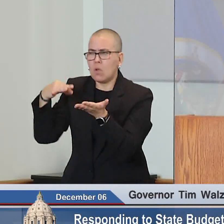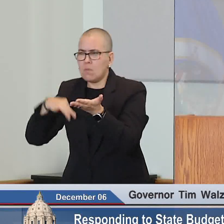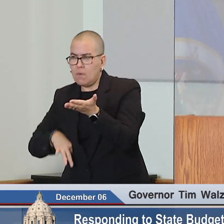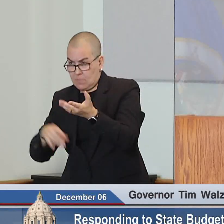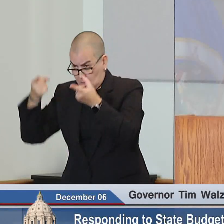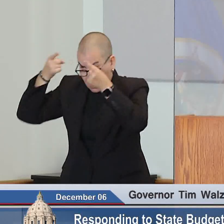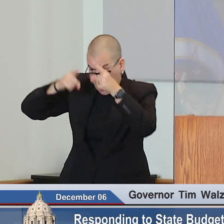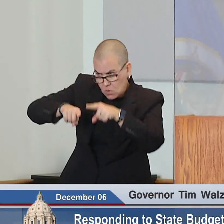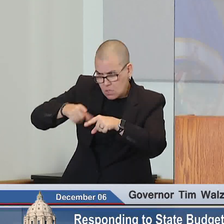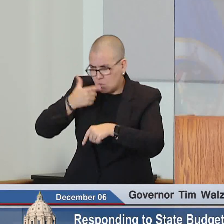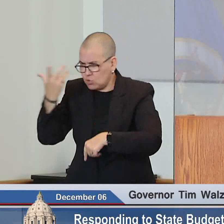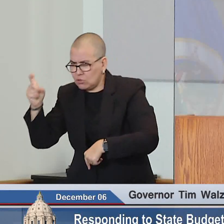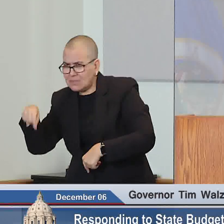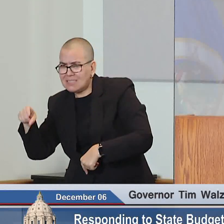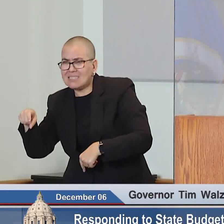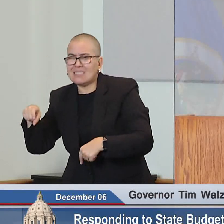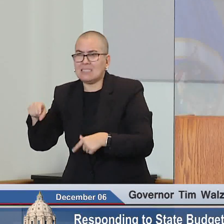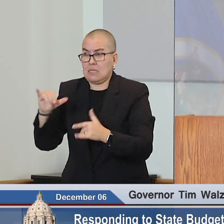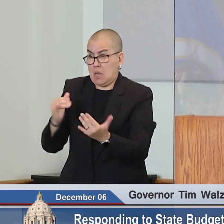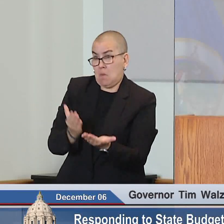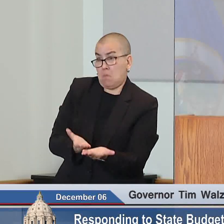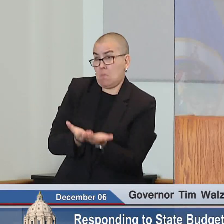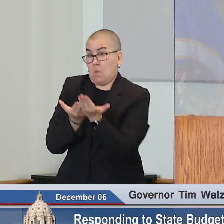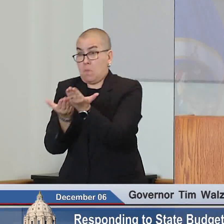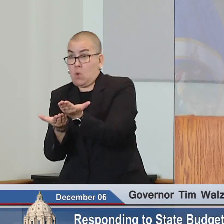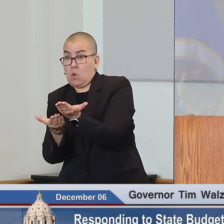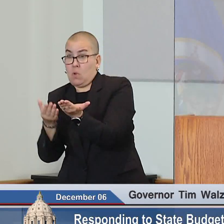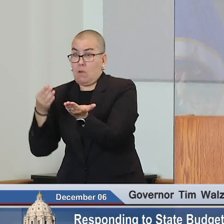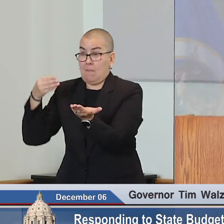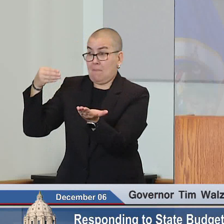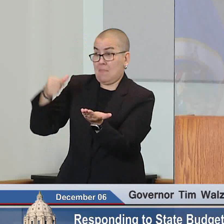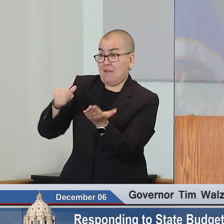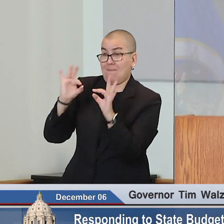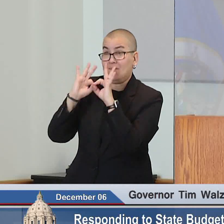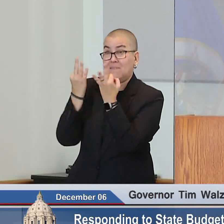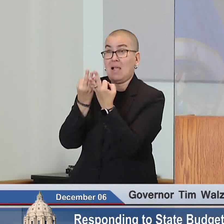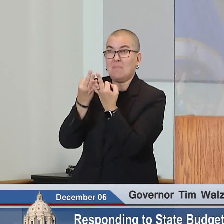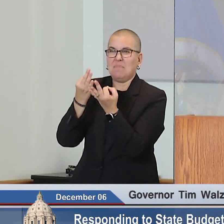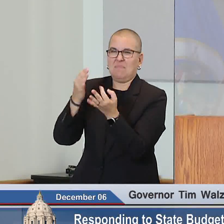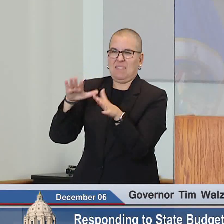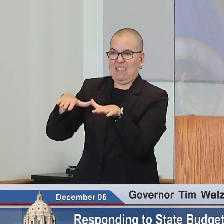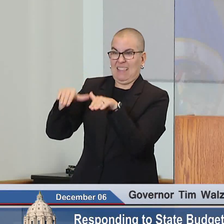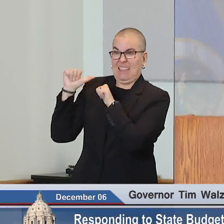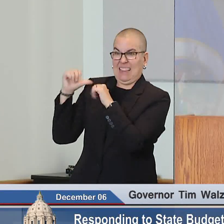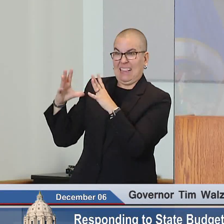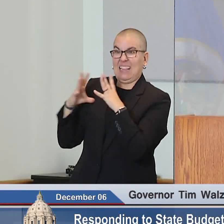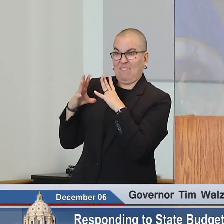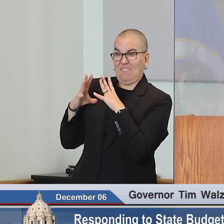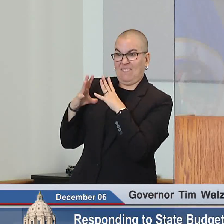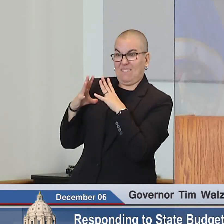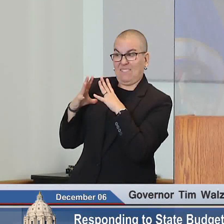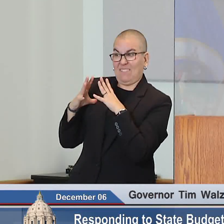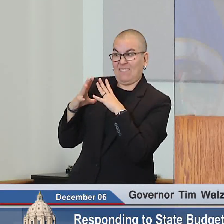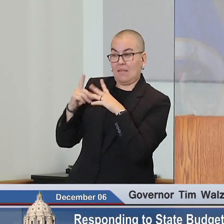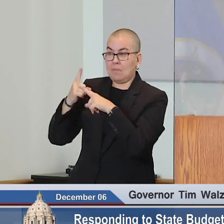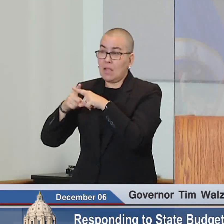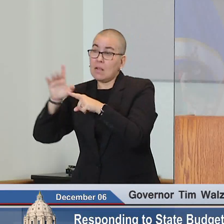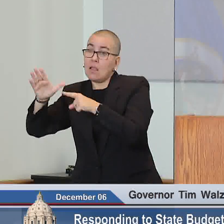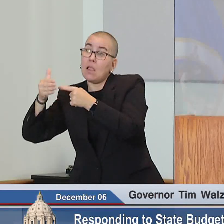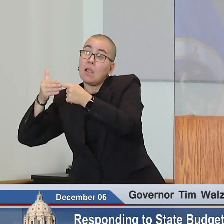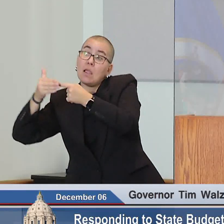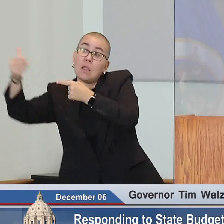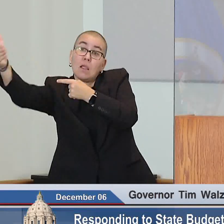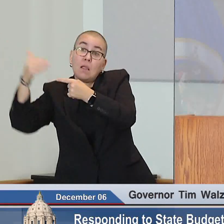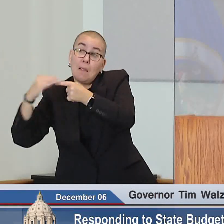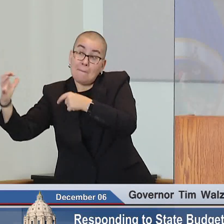that a proposal to have a paid family leave program is very, very appealing, and in the long run, saves families money, doesn't make them choose